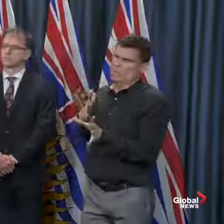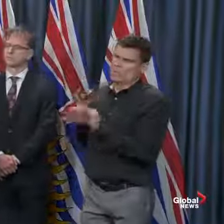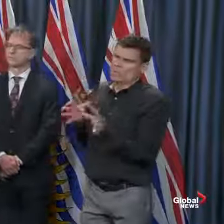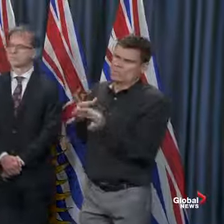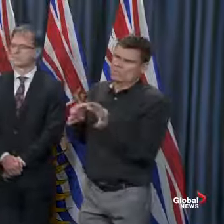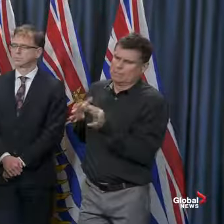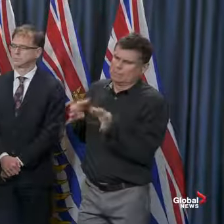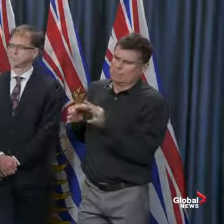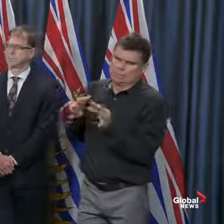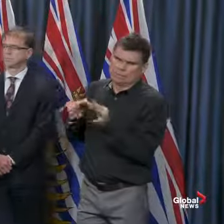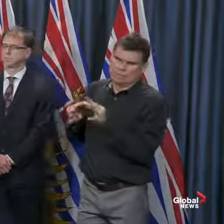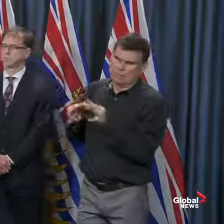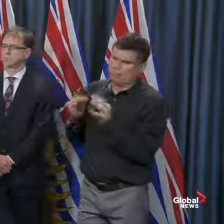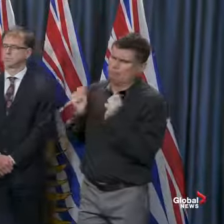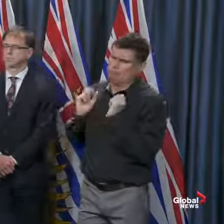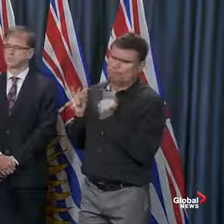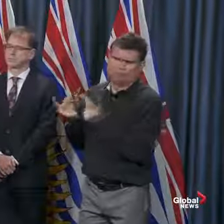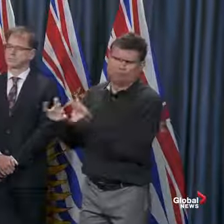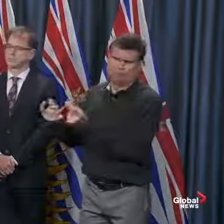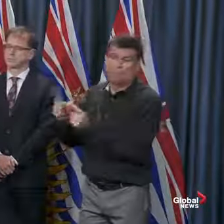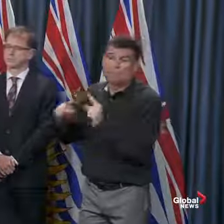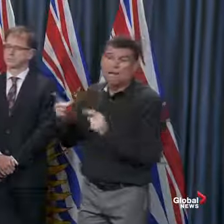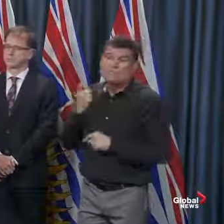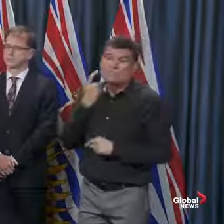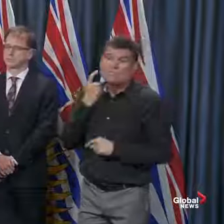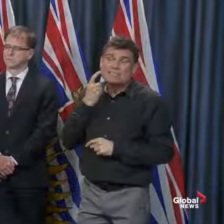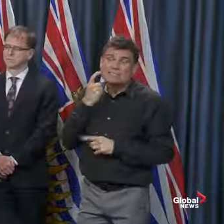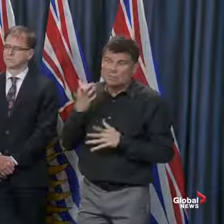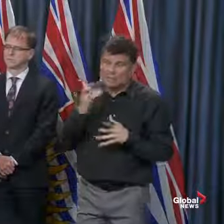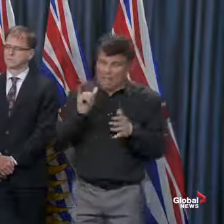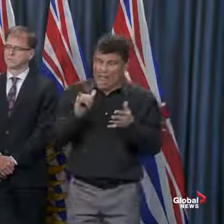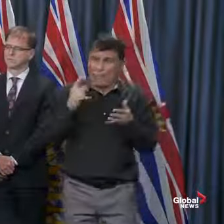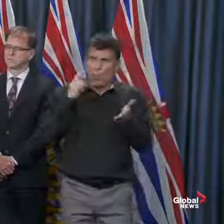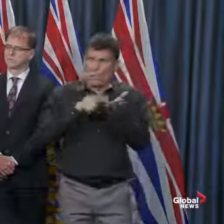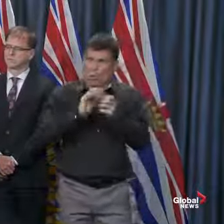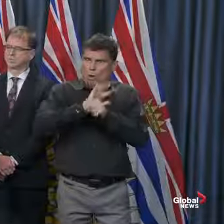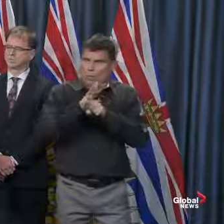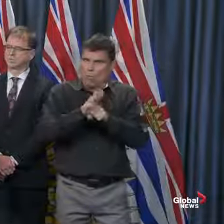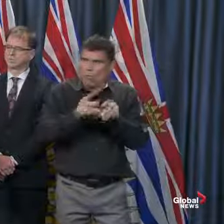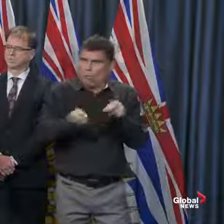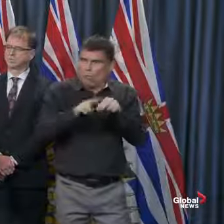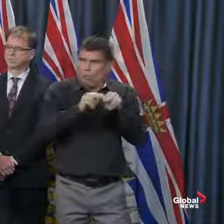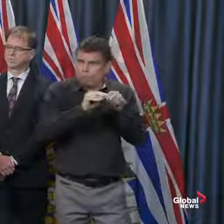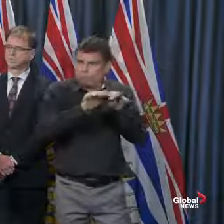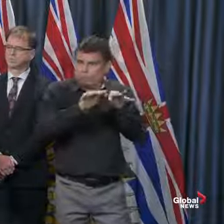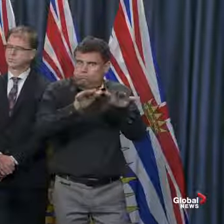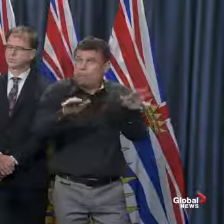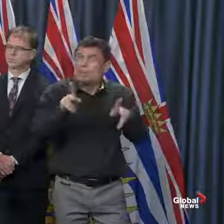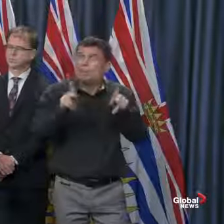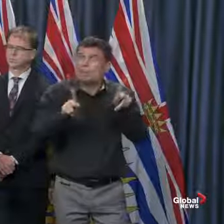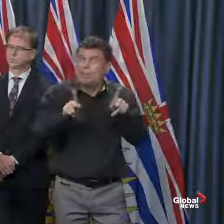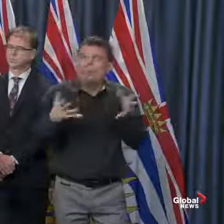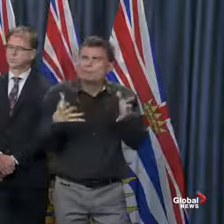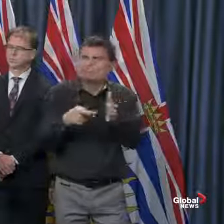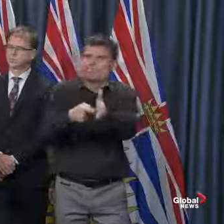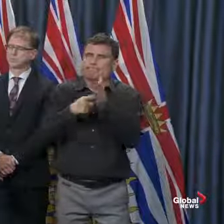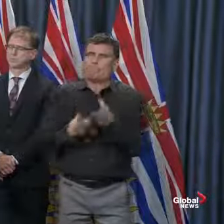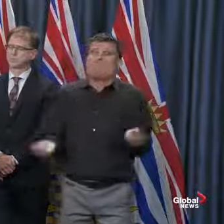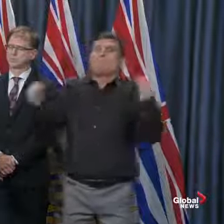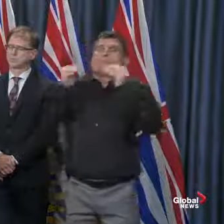because we started to see increased numbers of cases of people requiring testing, particularly since we